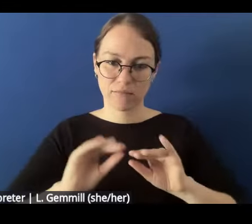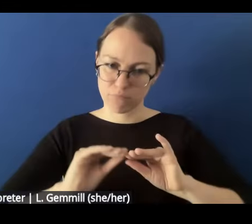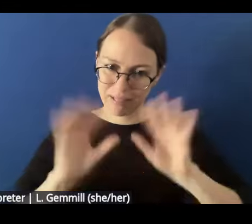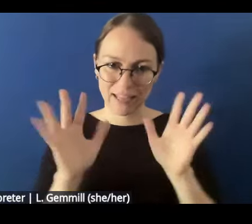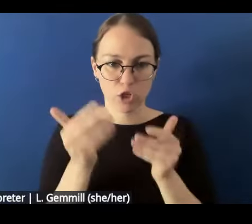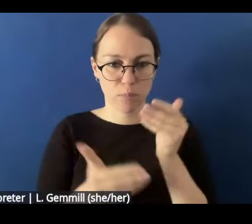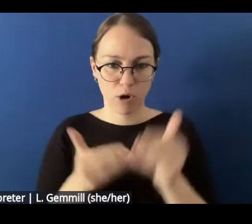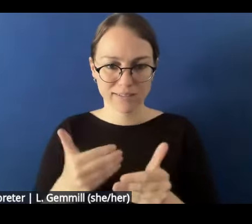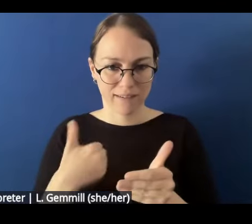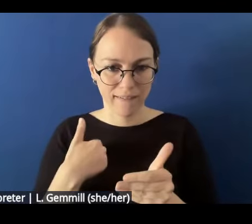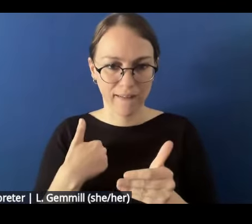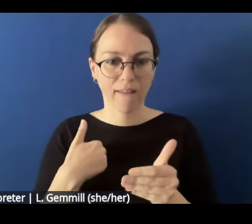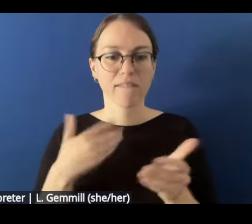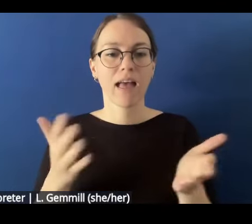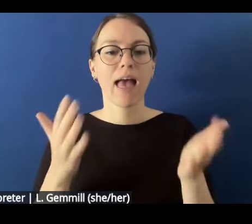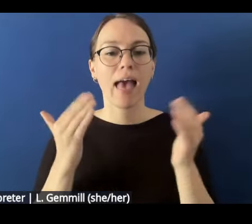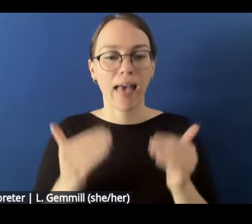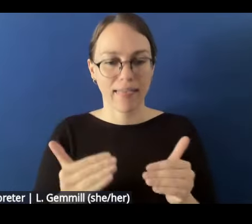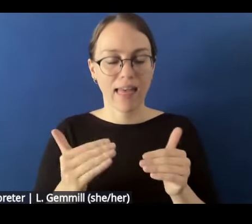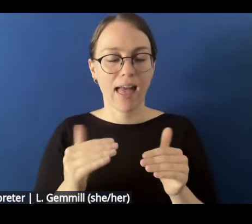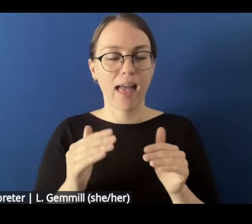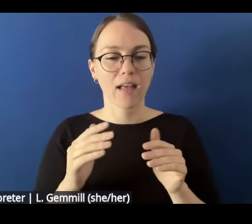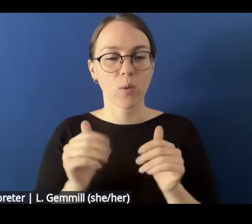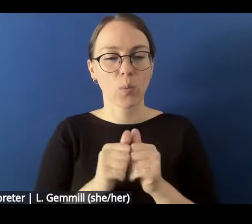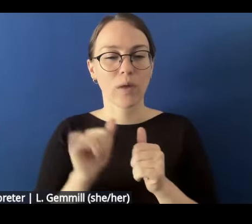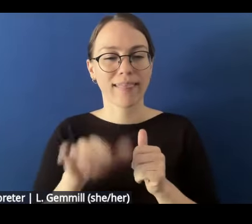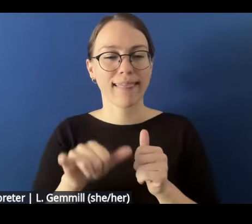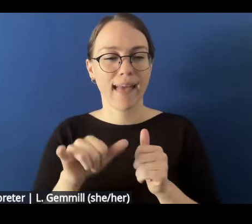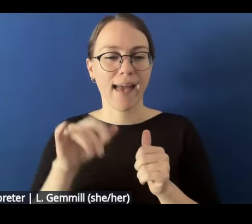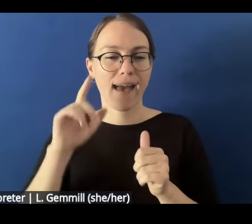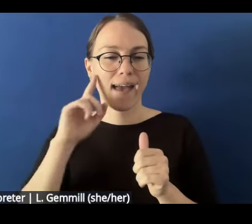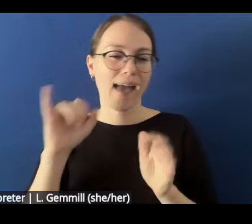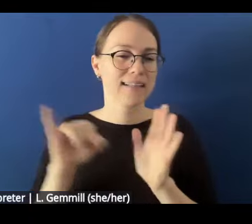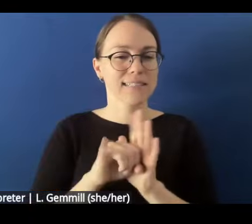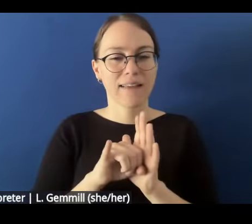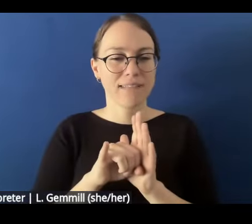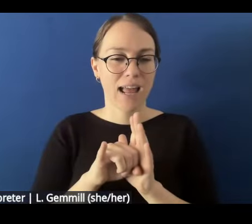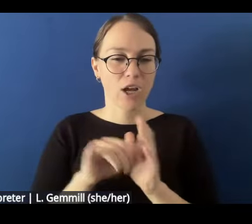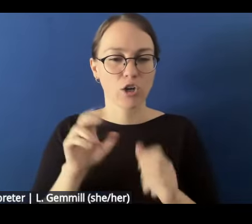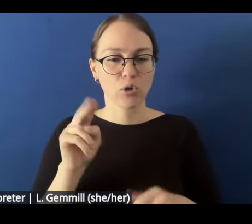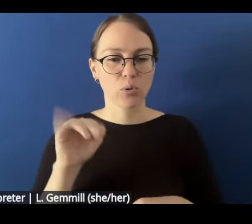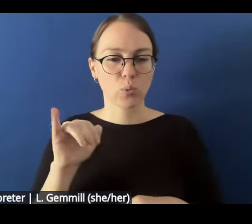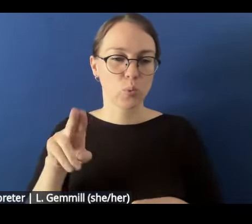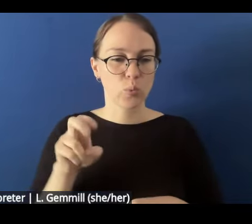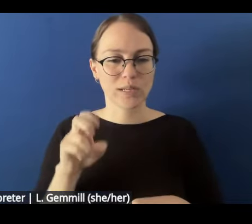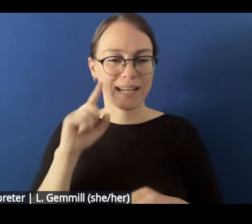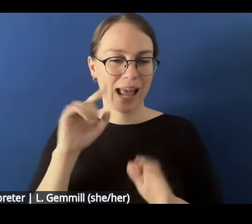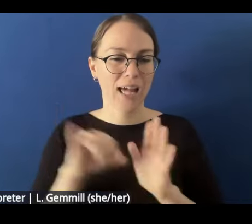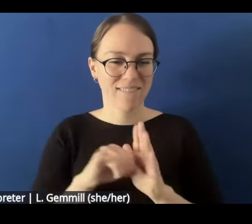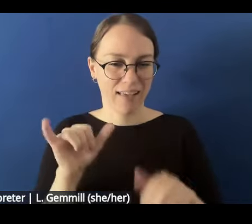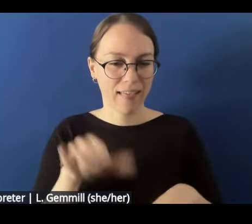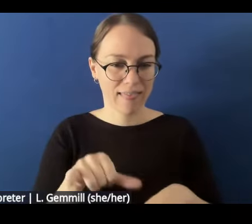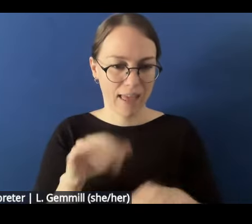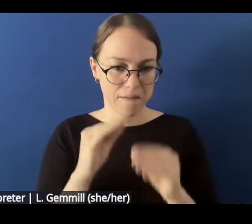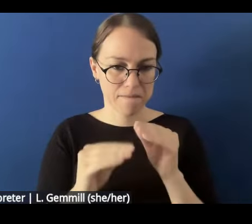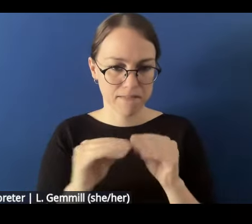unique identifier. Sorry, I missed that one as well. Thank you very I much. missed anything? When you put these changes out, when you make these